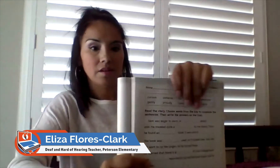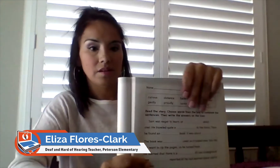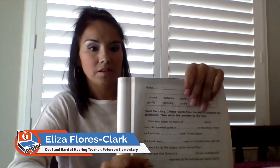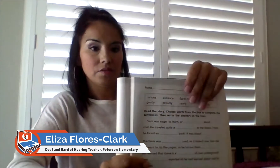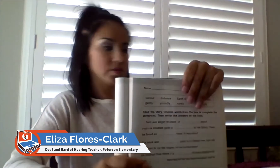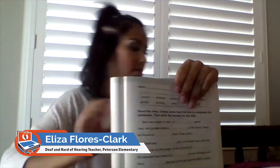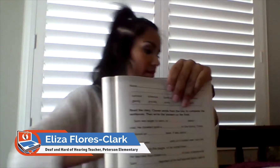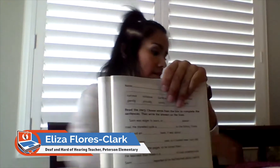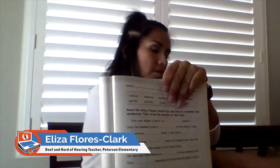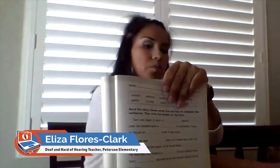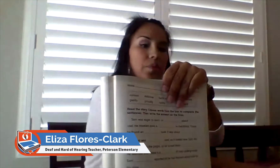This is a little better.